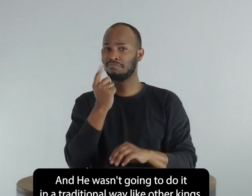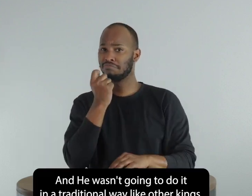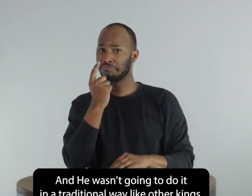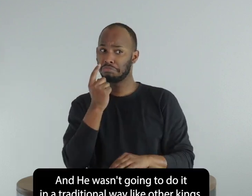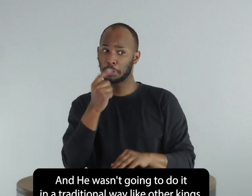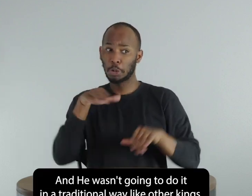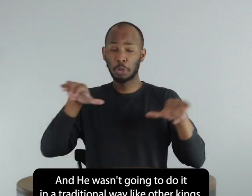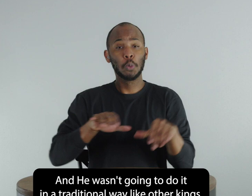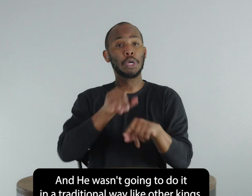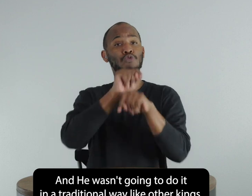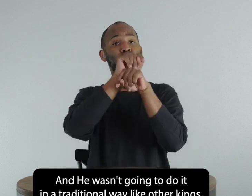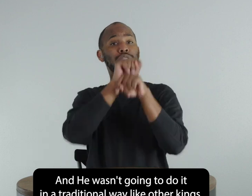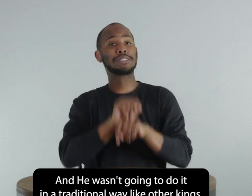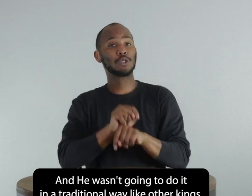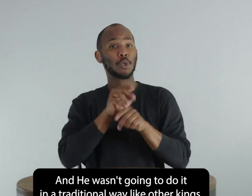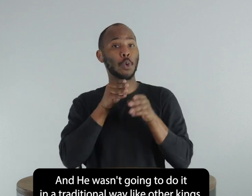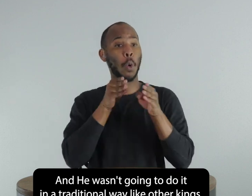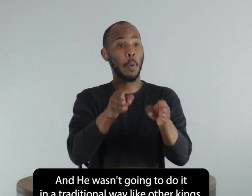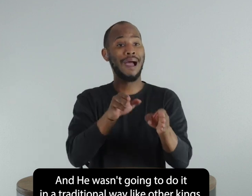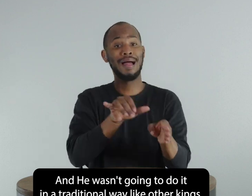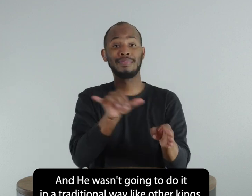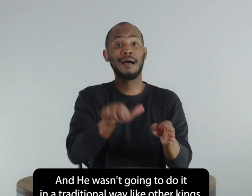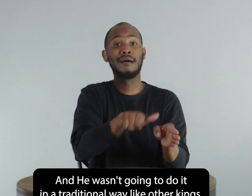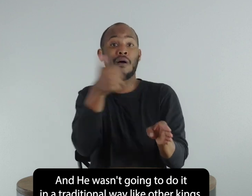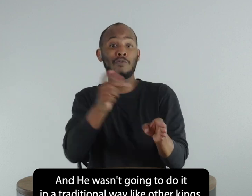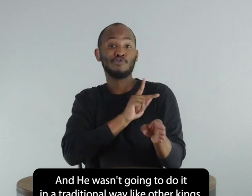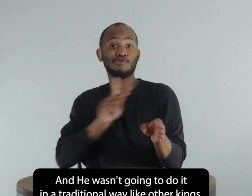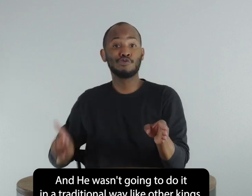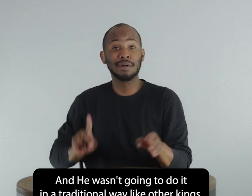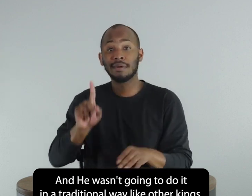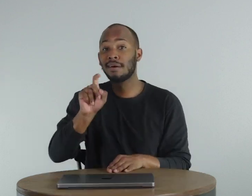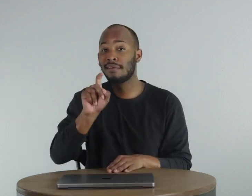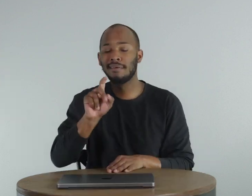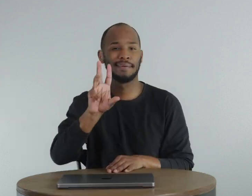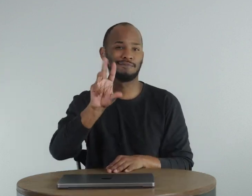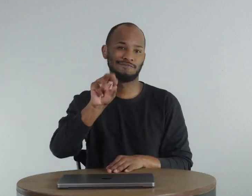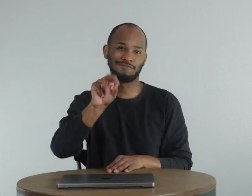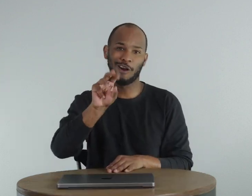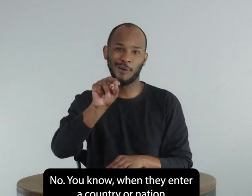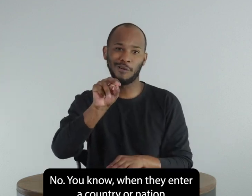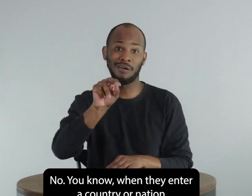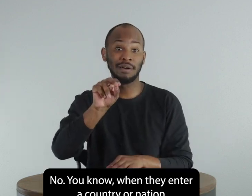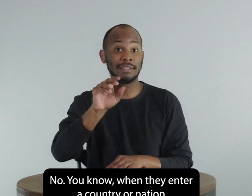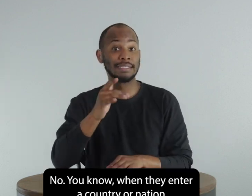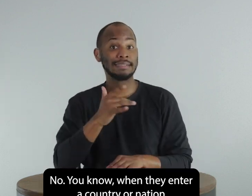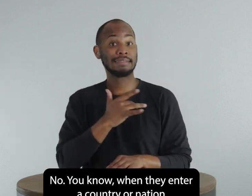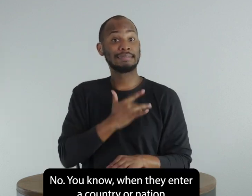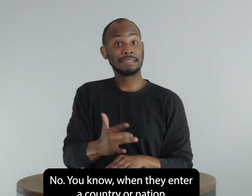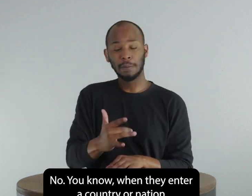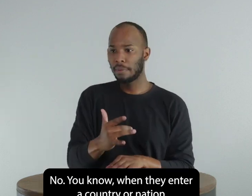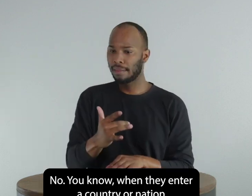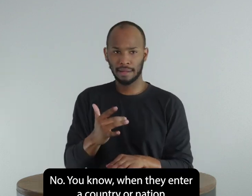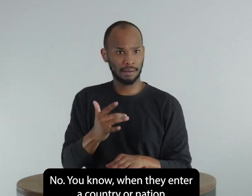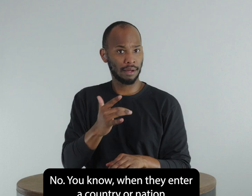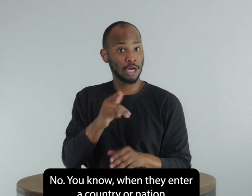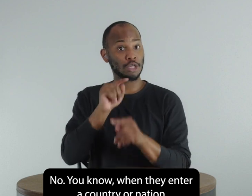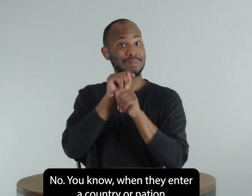And he wasn't going to do it in a traditional way like other kings. No. You know, where they enter a country